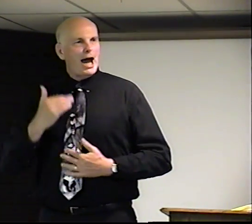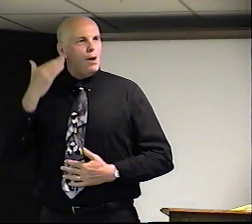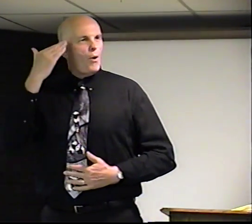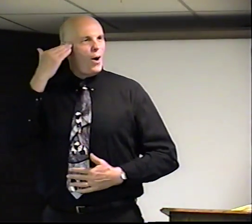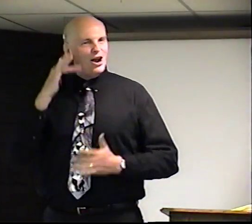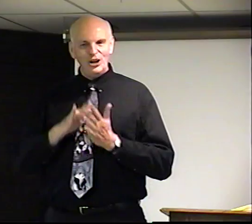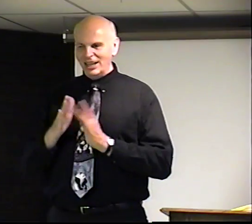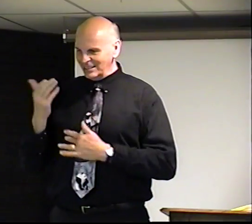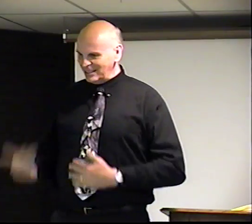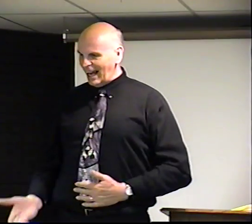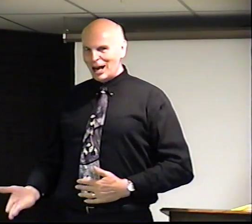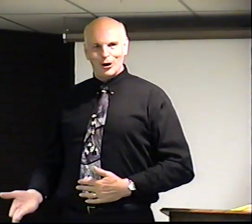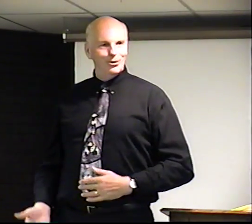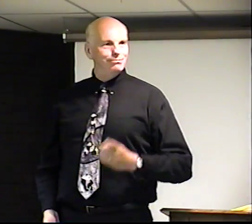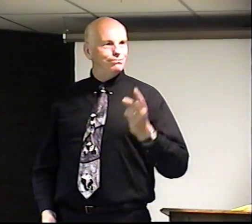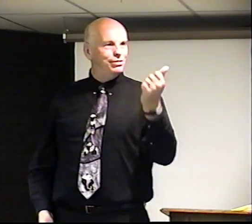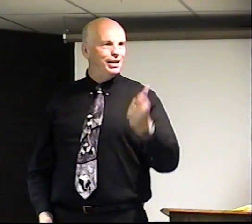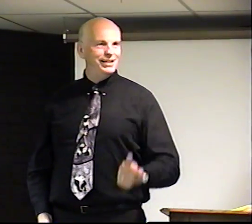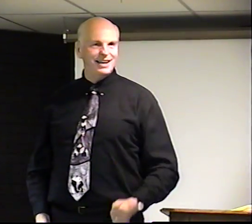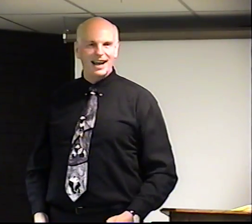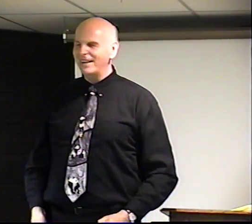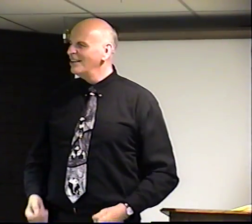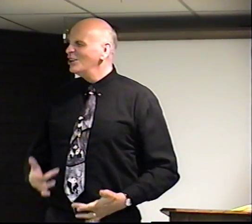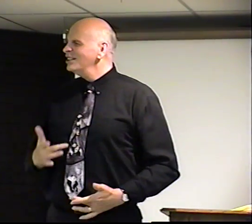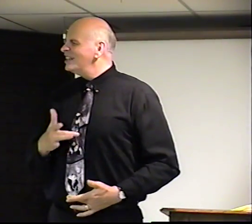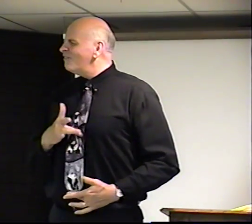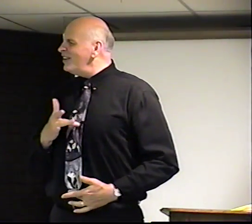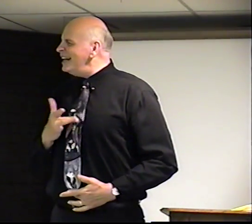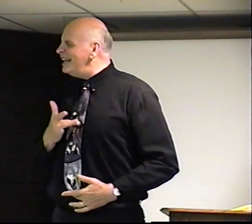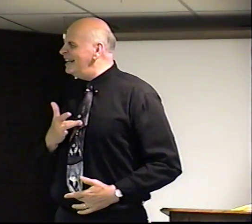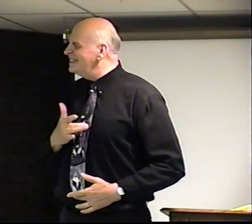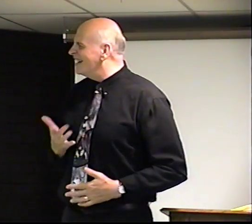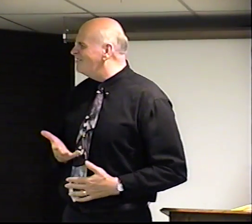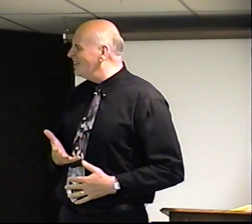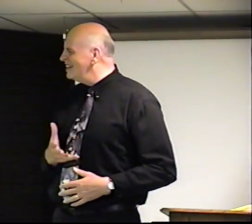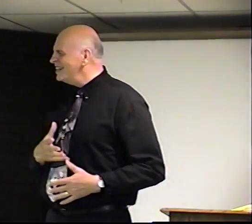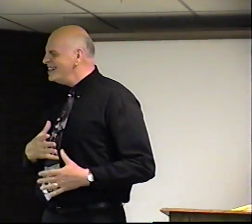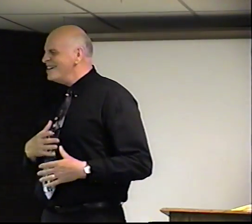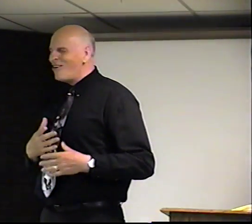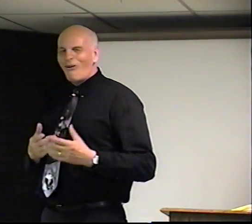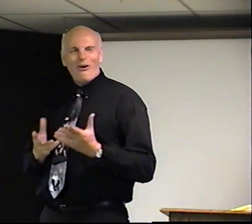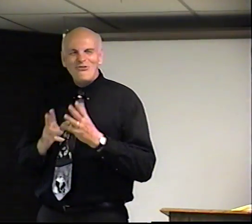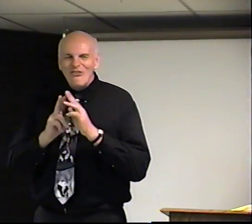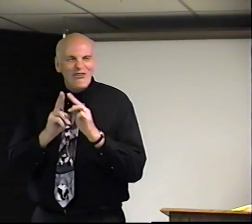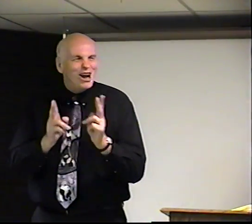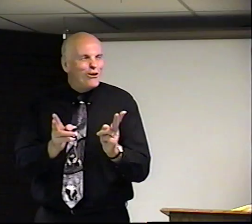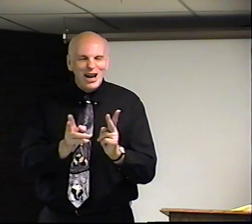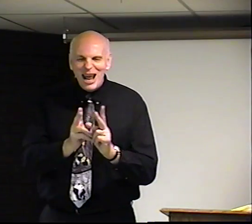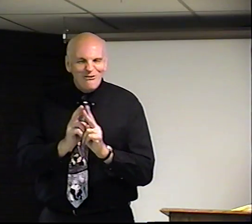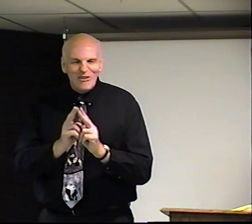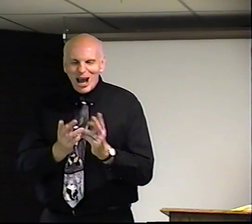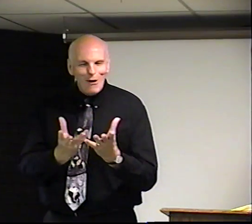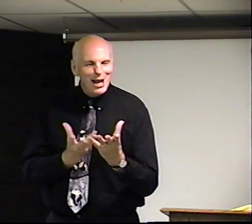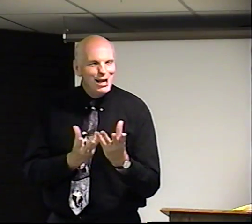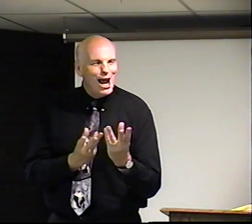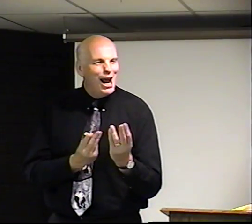don't know why she's there, like that. They're beating. Oh, very, very